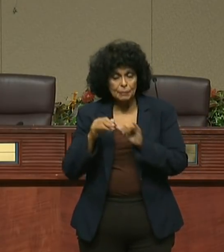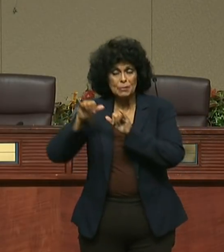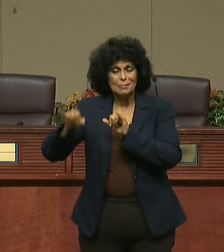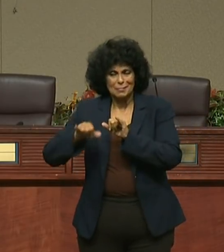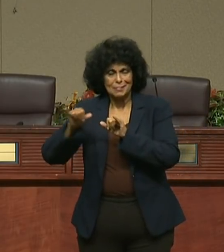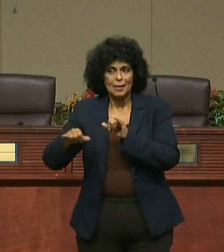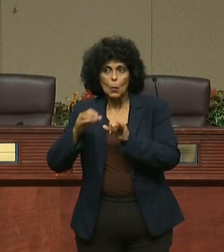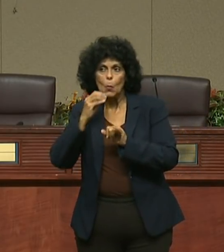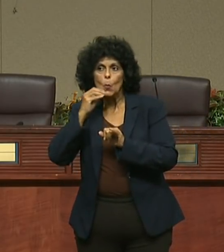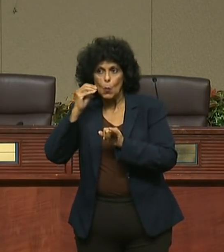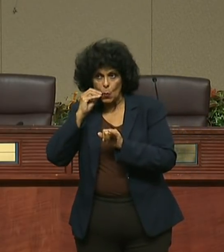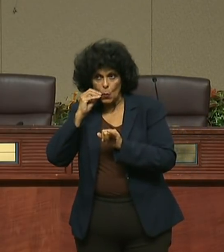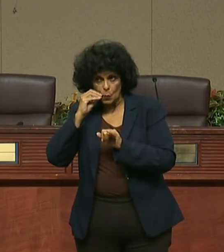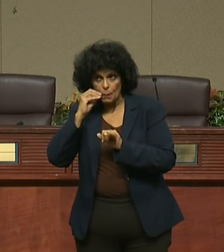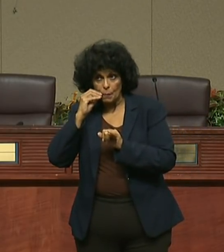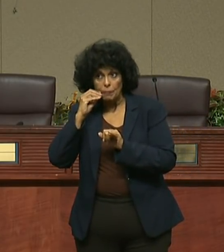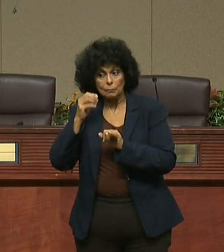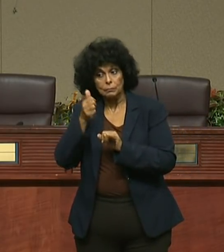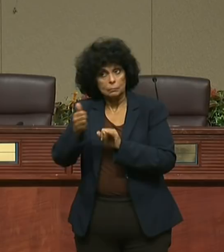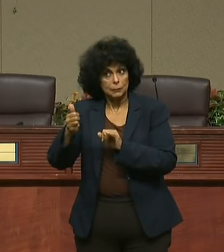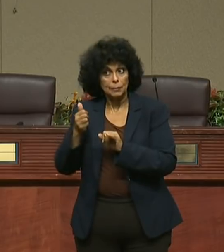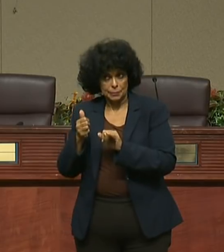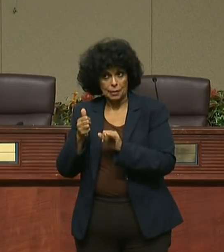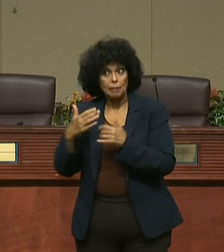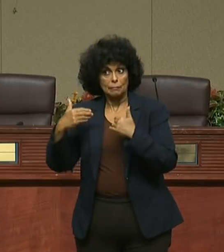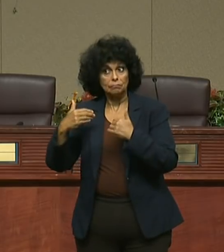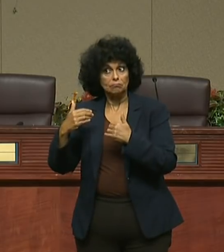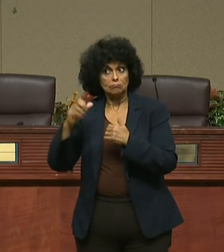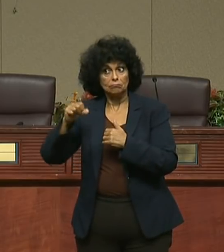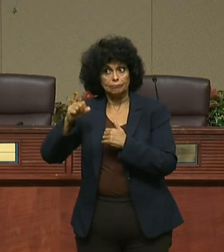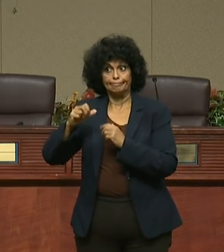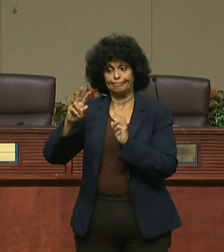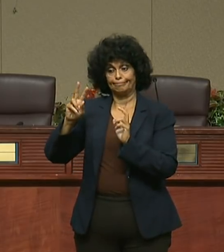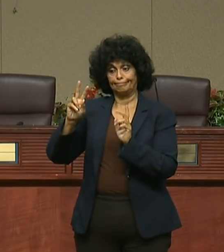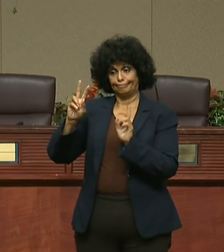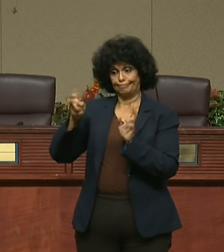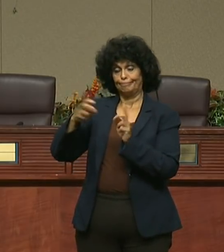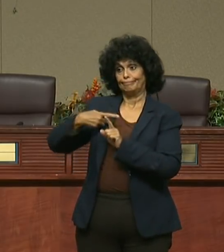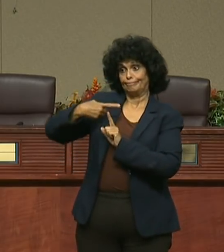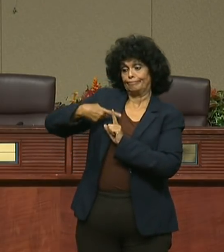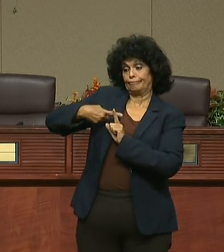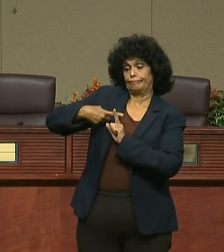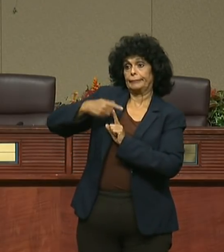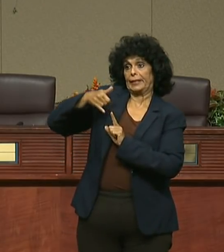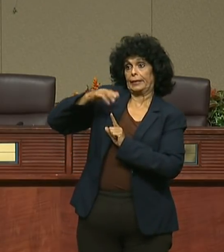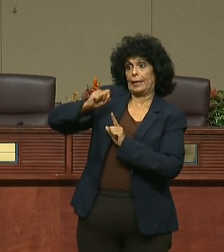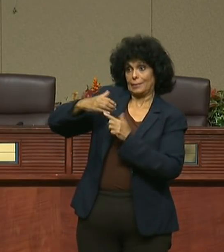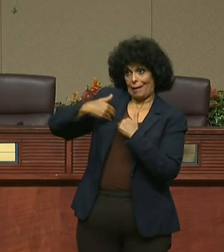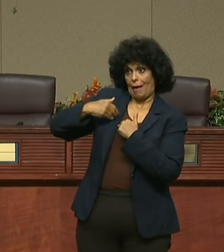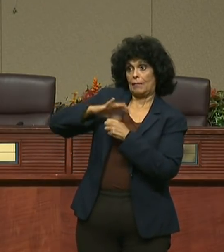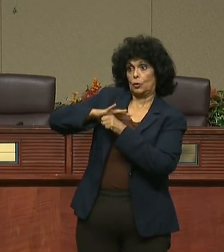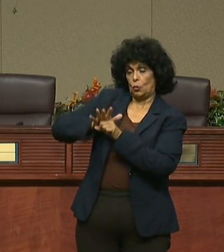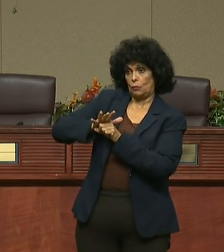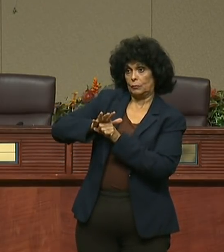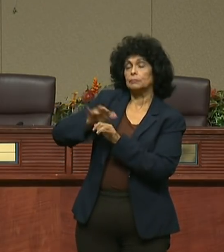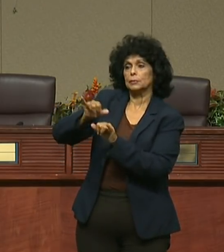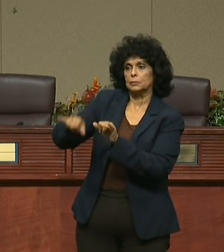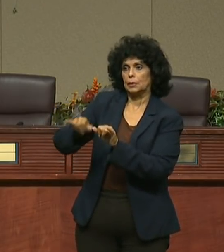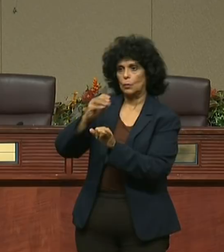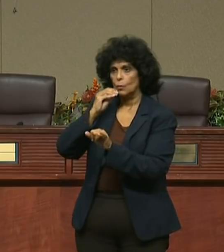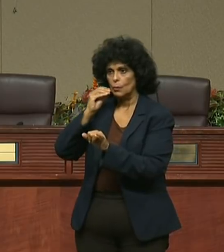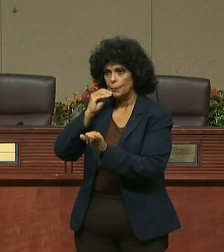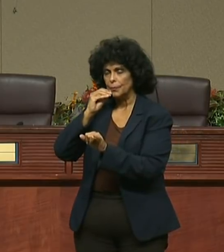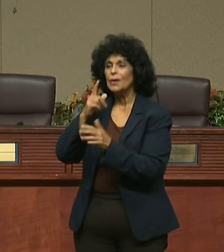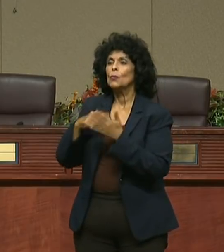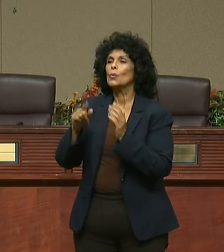with positive cases. It's happening, it's out there in the community. What we have to learn is how to